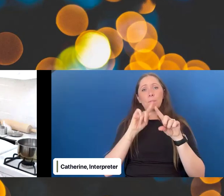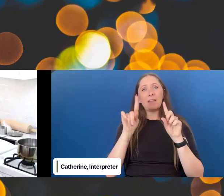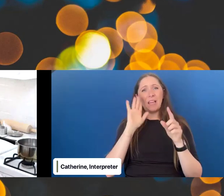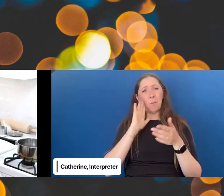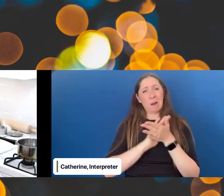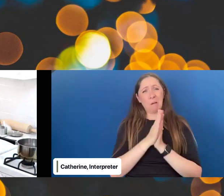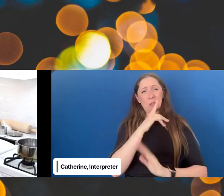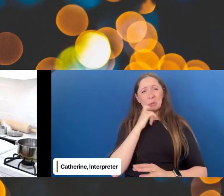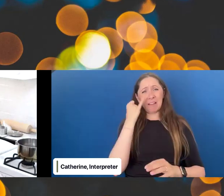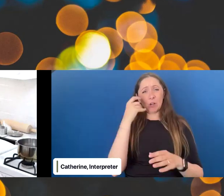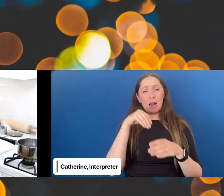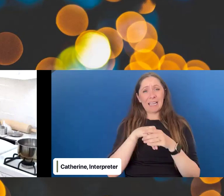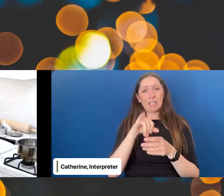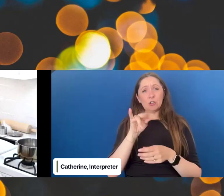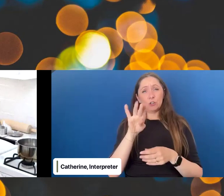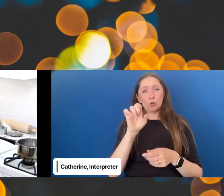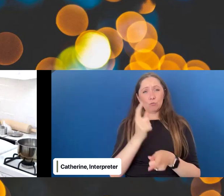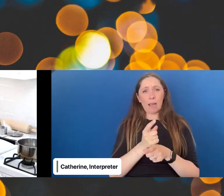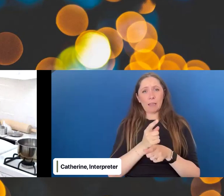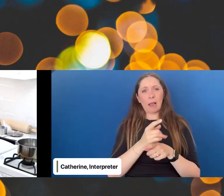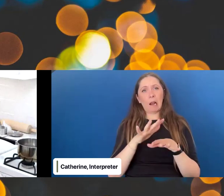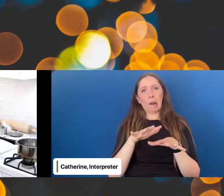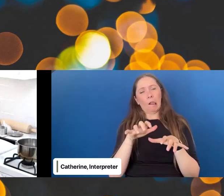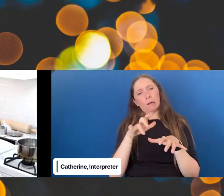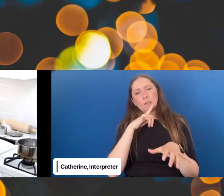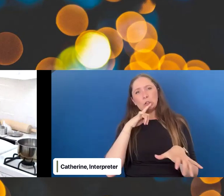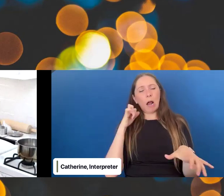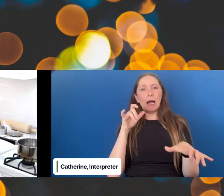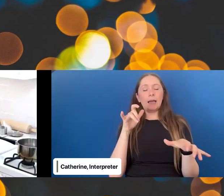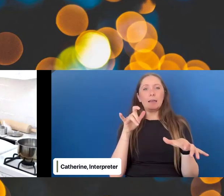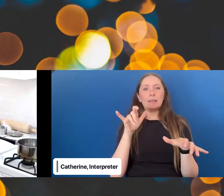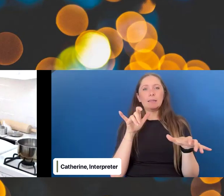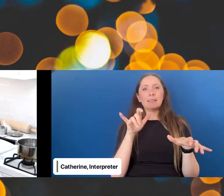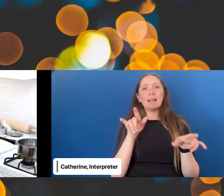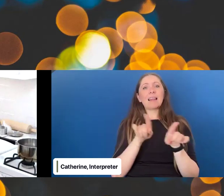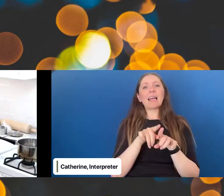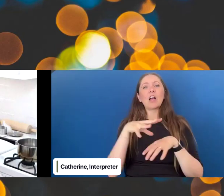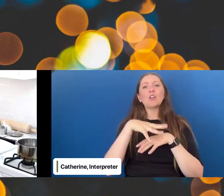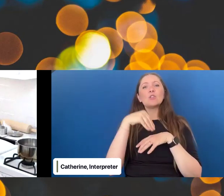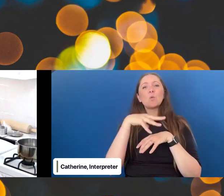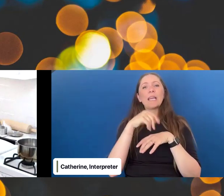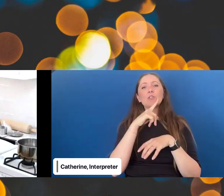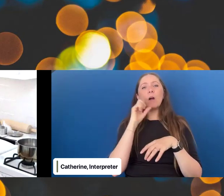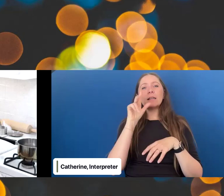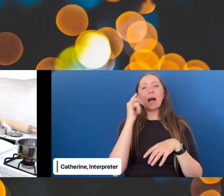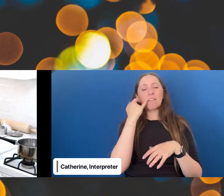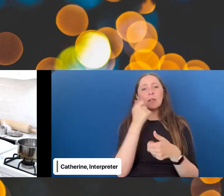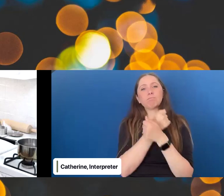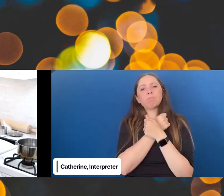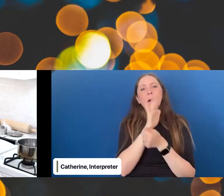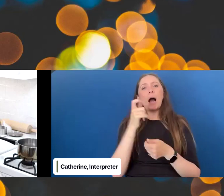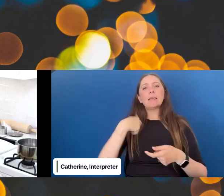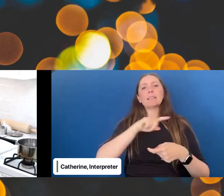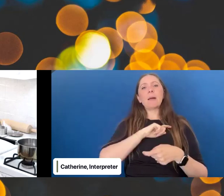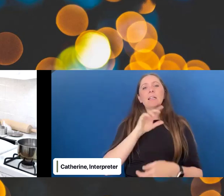out if they're not in their juice, much like how the Swede dries out if he's not embraced by Spanish